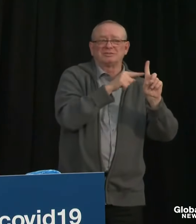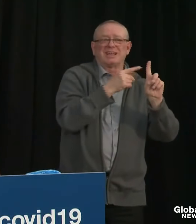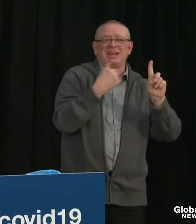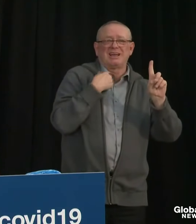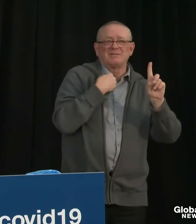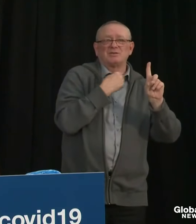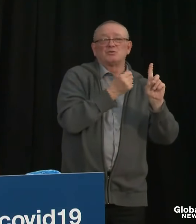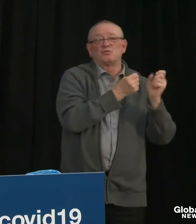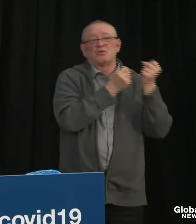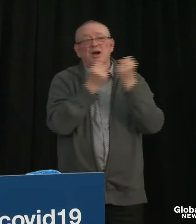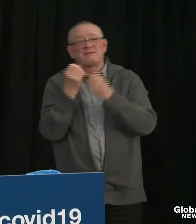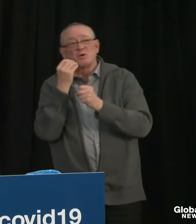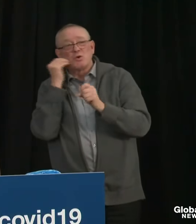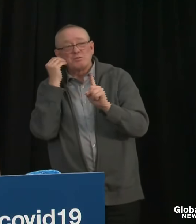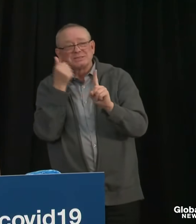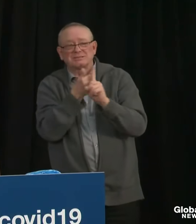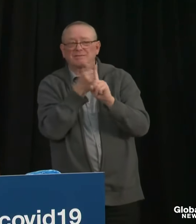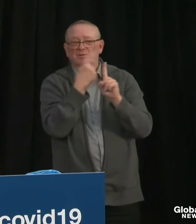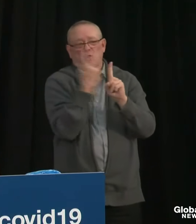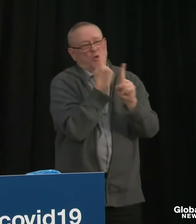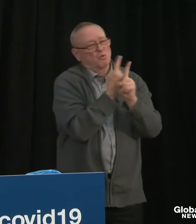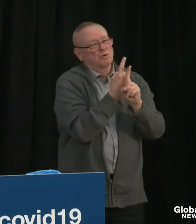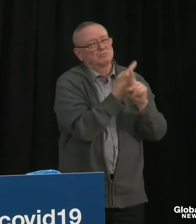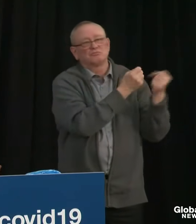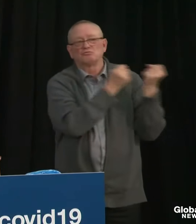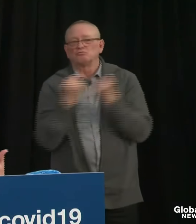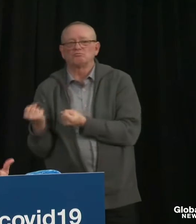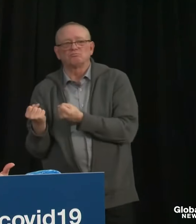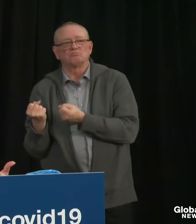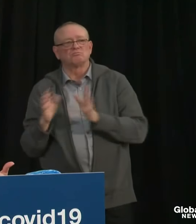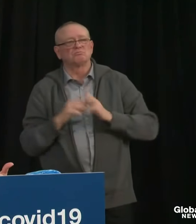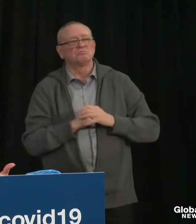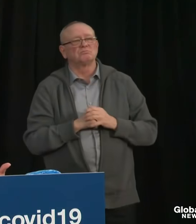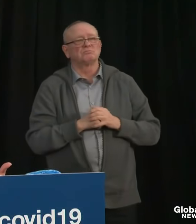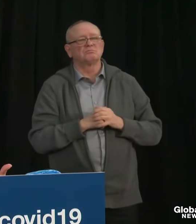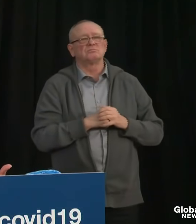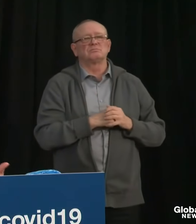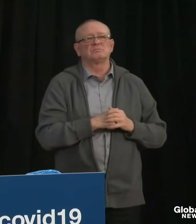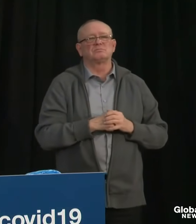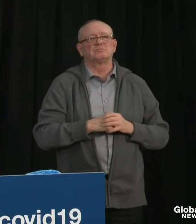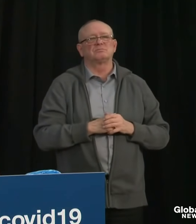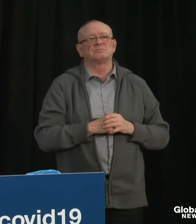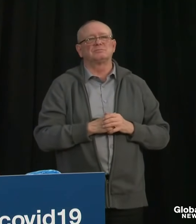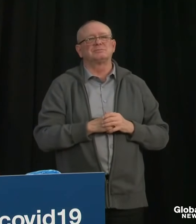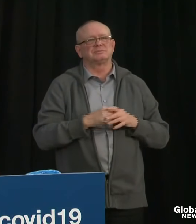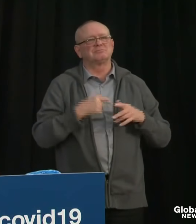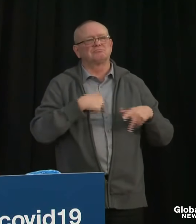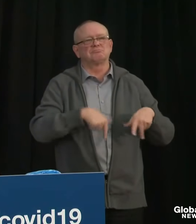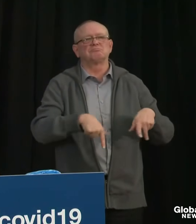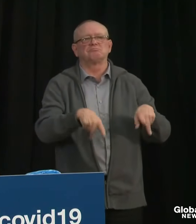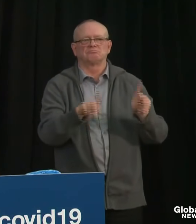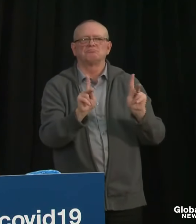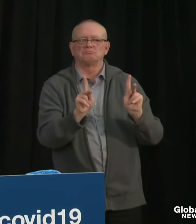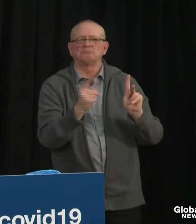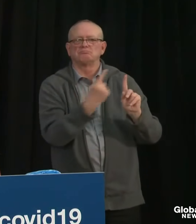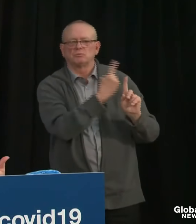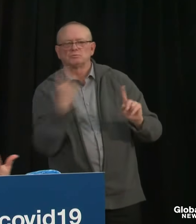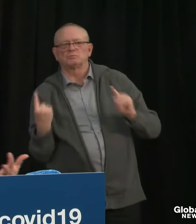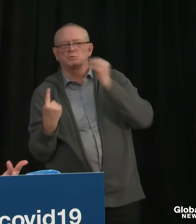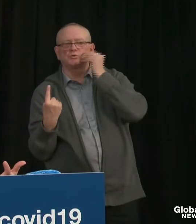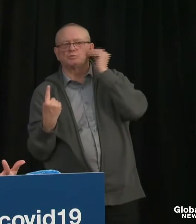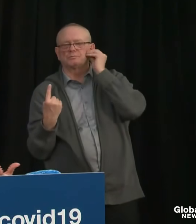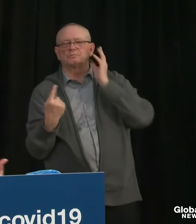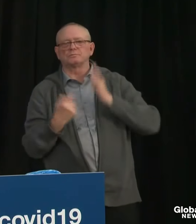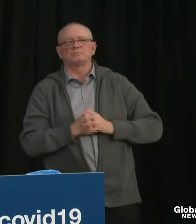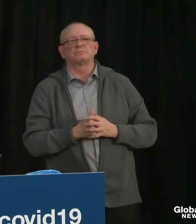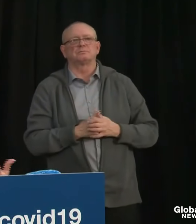potentially exposing someone at high risk, then that is something that is permitted to happen. They also, if they